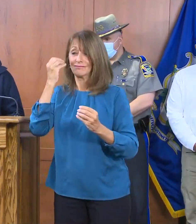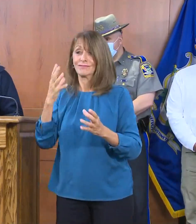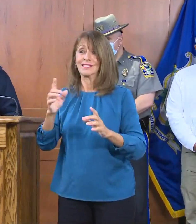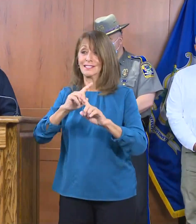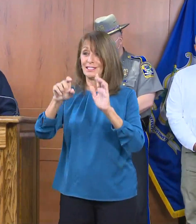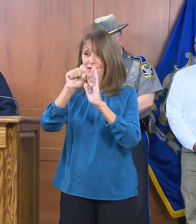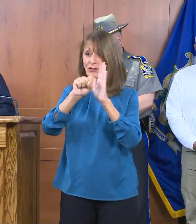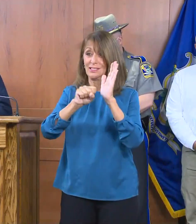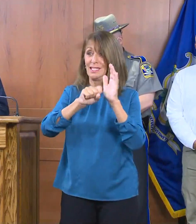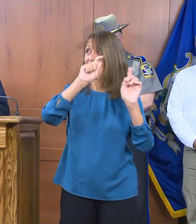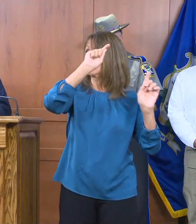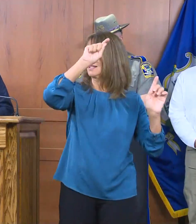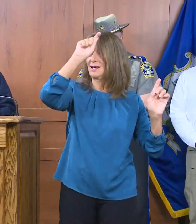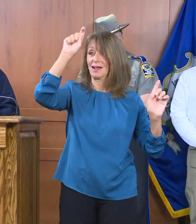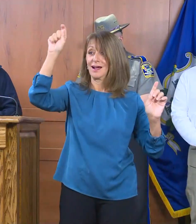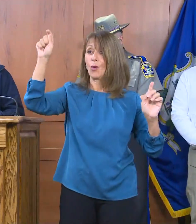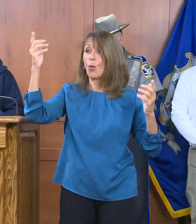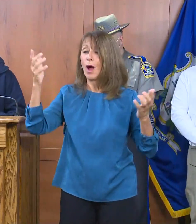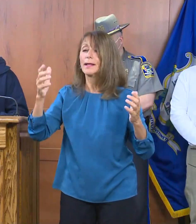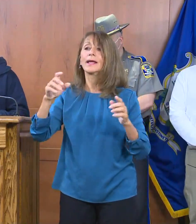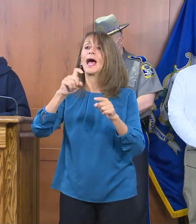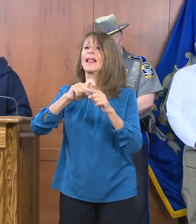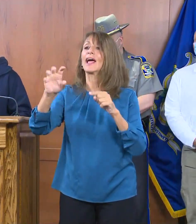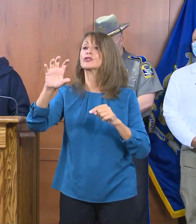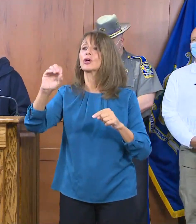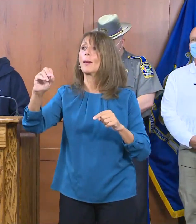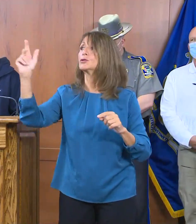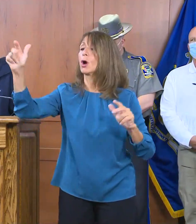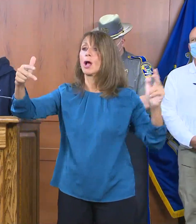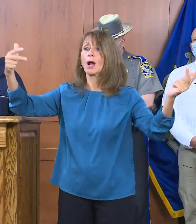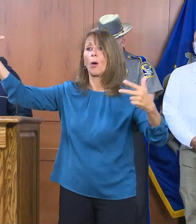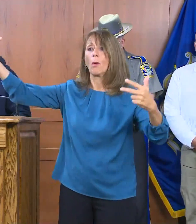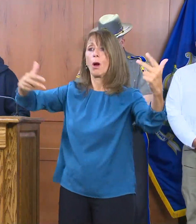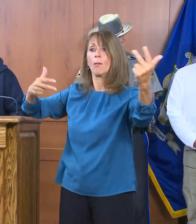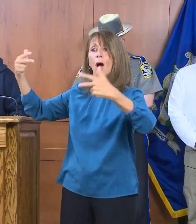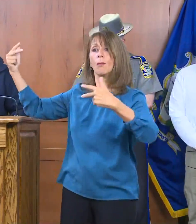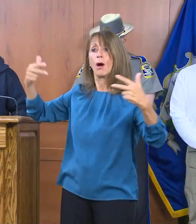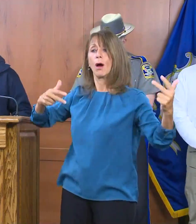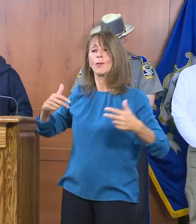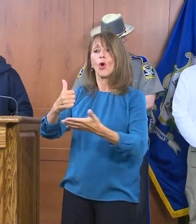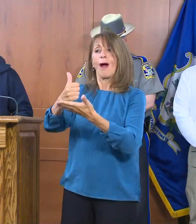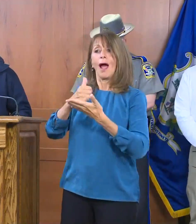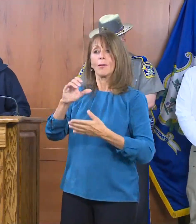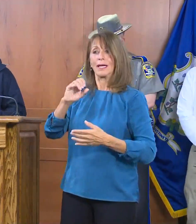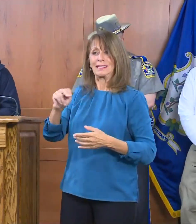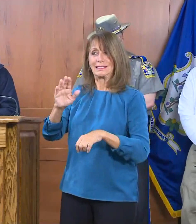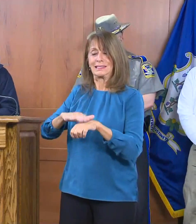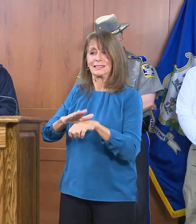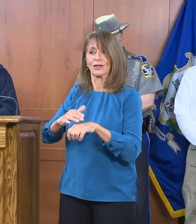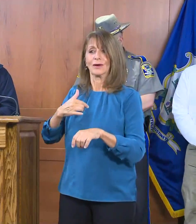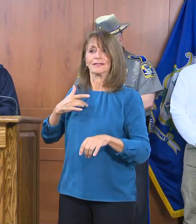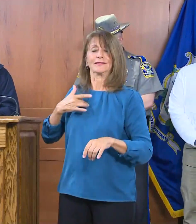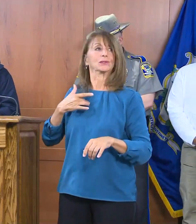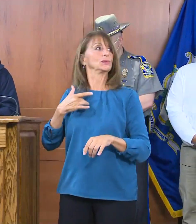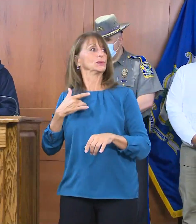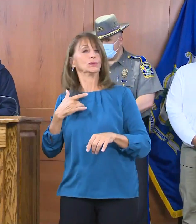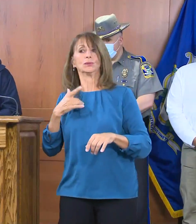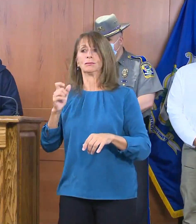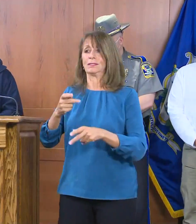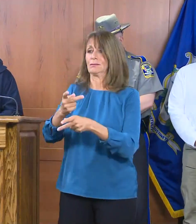as far afield as Texas. You know, some places are more infected than Connecticut. So I can tell you that Deirdre Gifford is